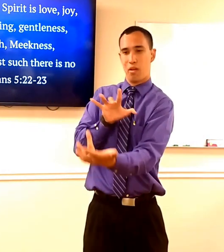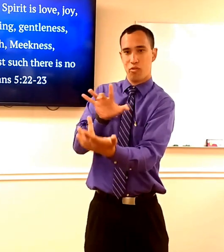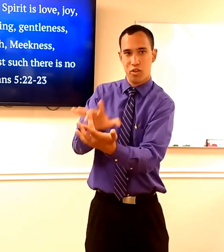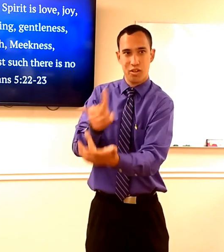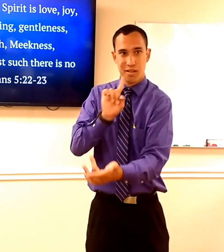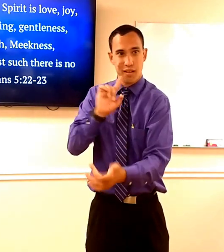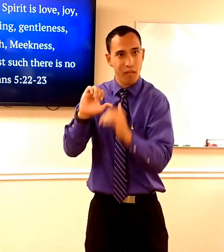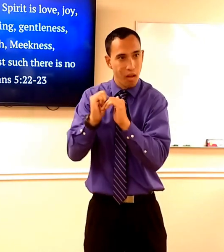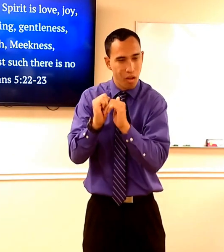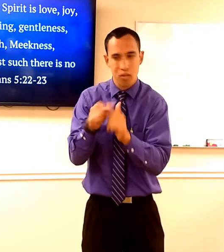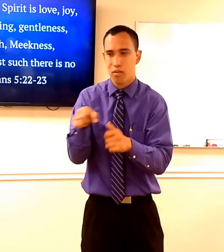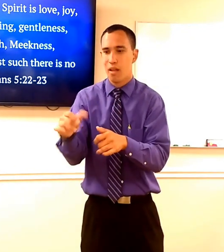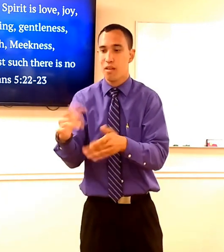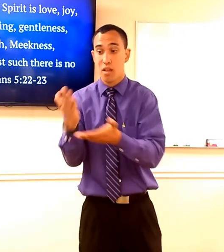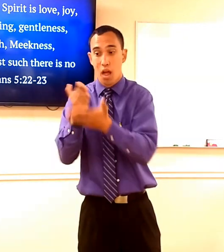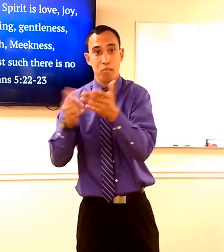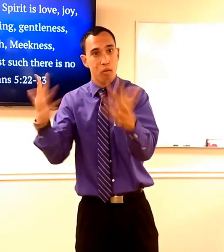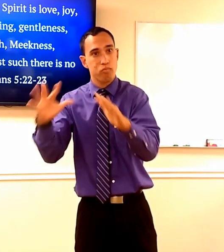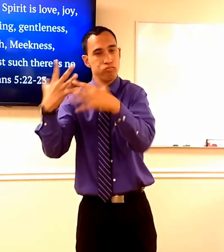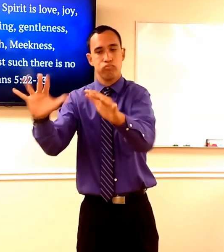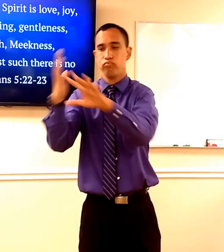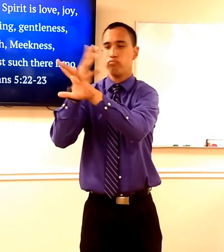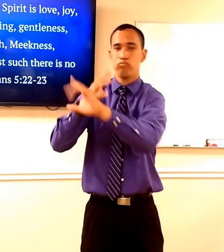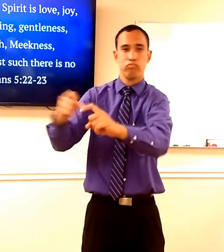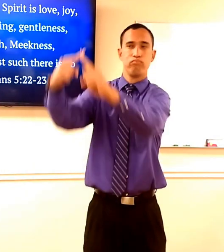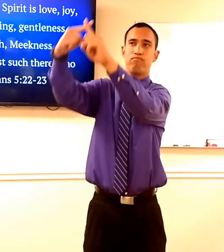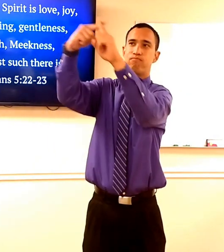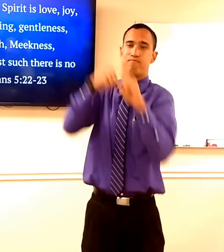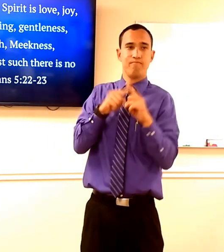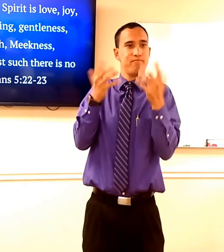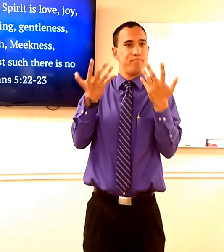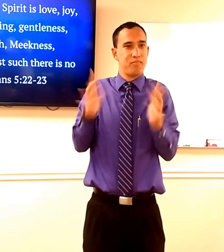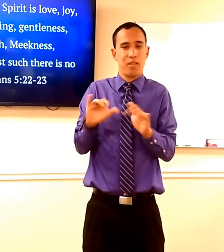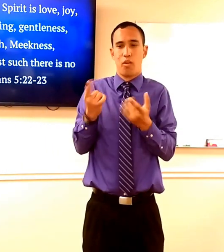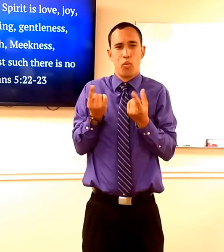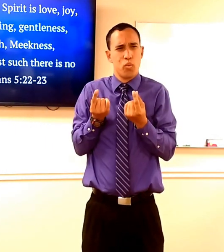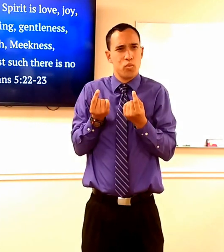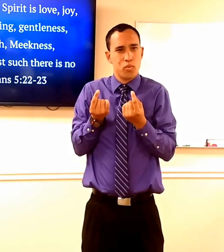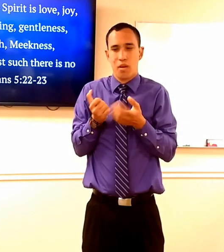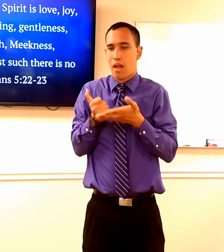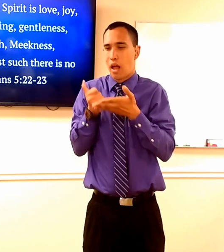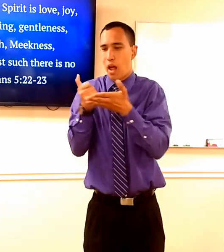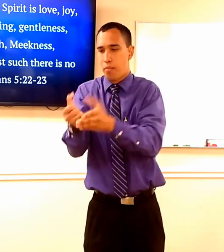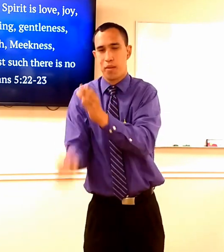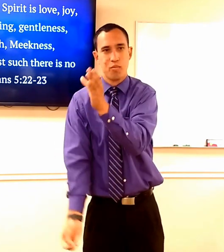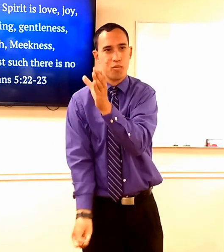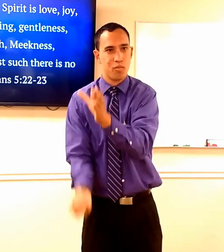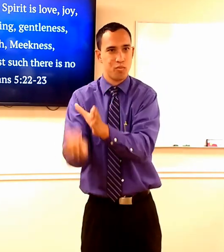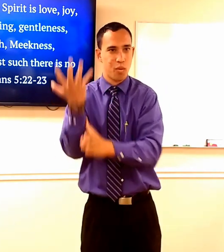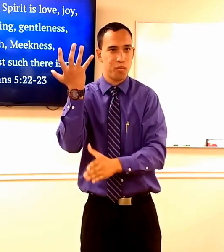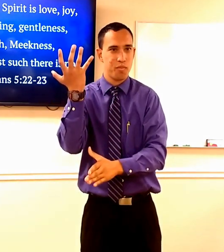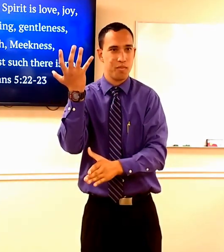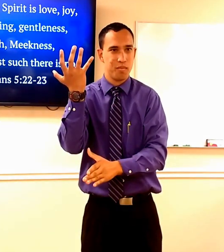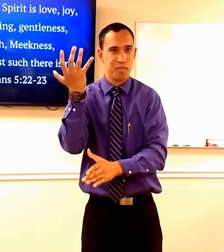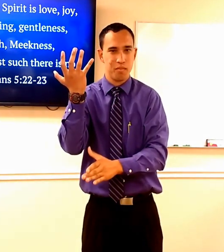and maybe we go to an area where the deaf are already